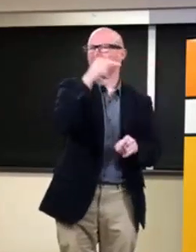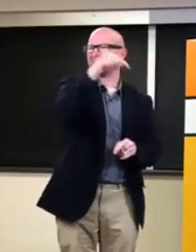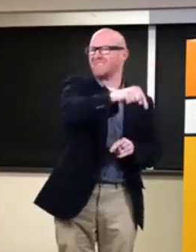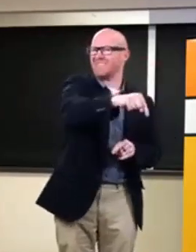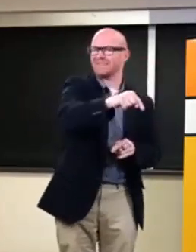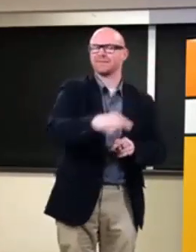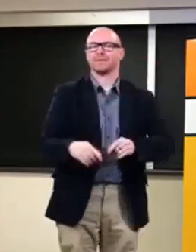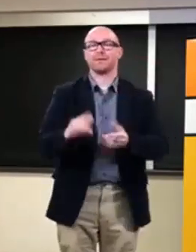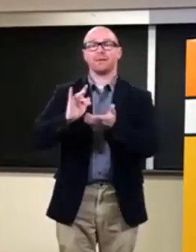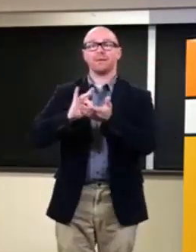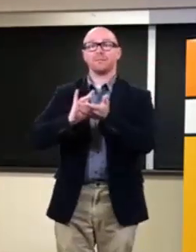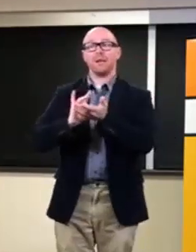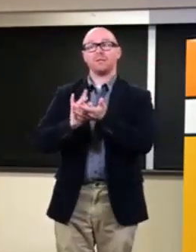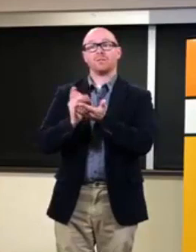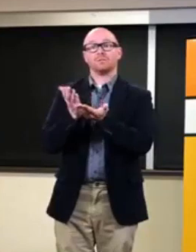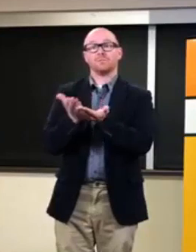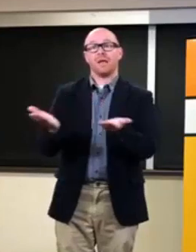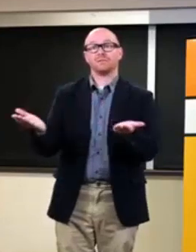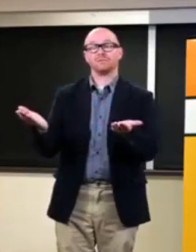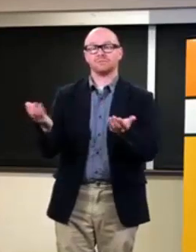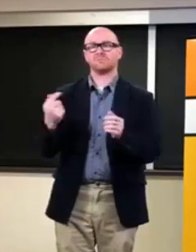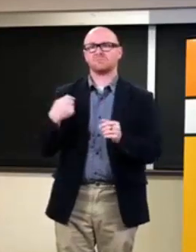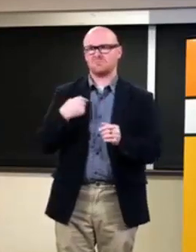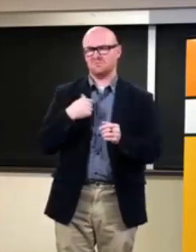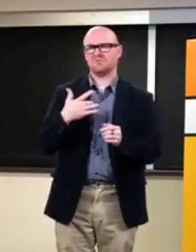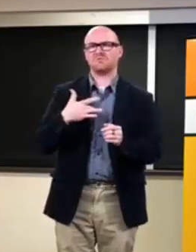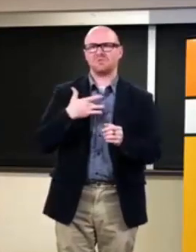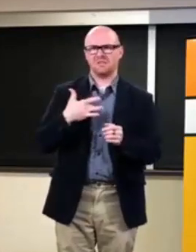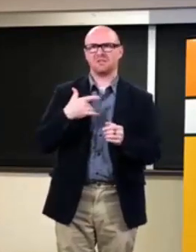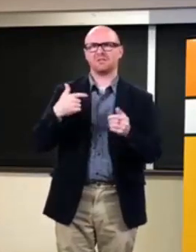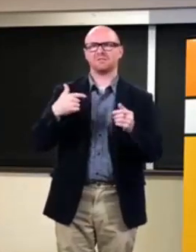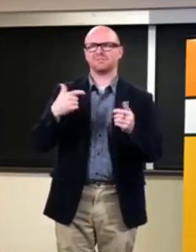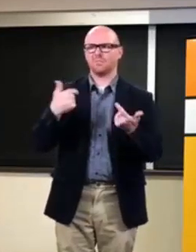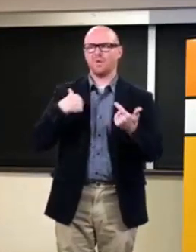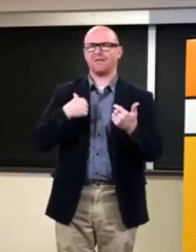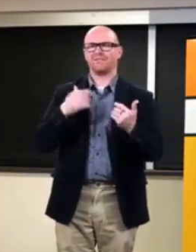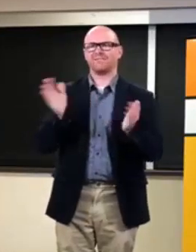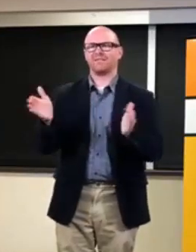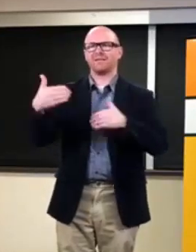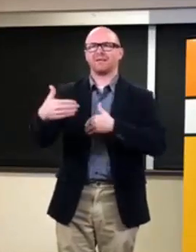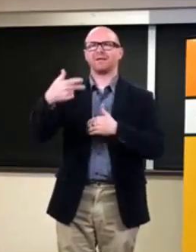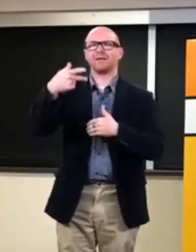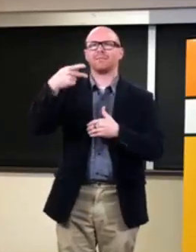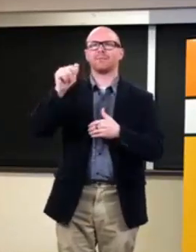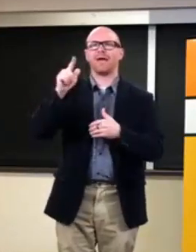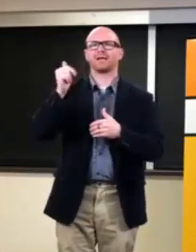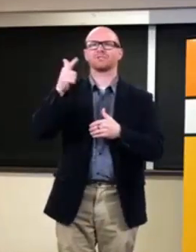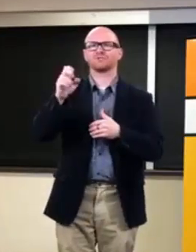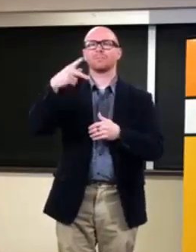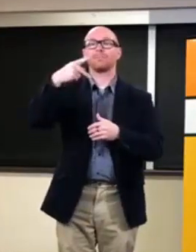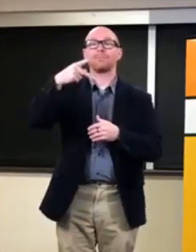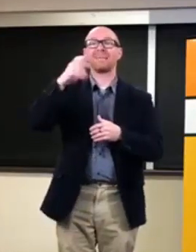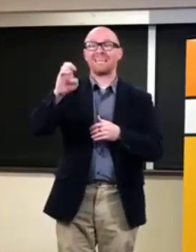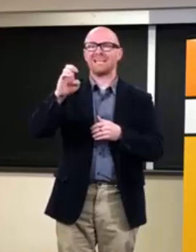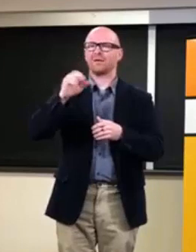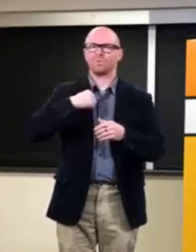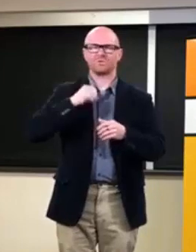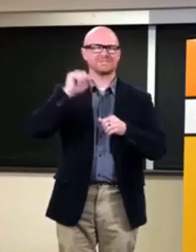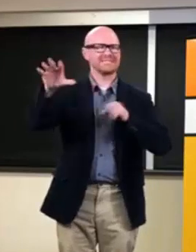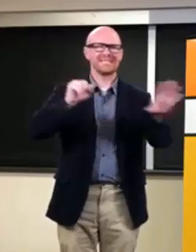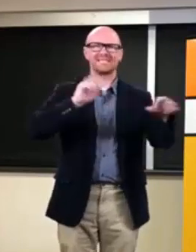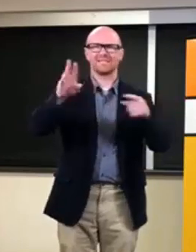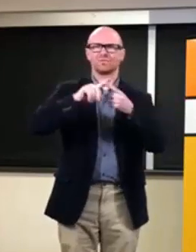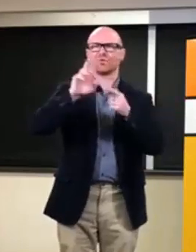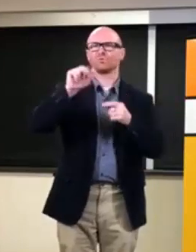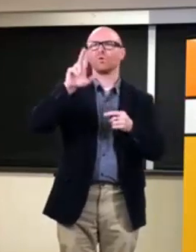medical supplies, we have packets of personal protective equipment that are going out to all healthcare systems, and the rurals